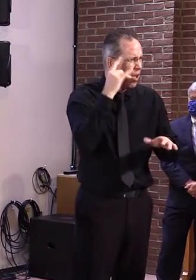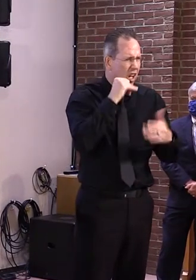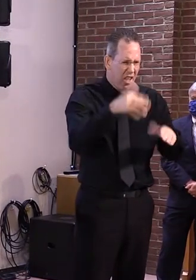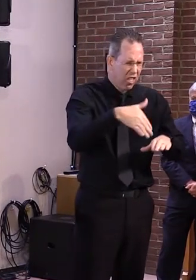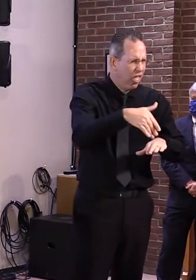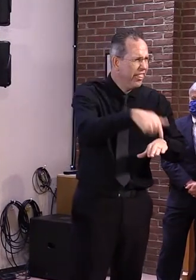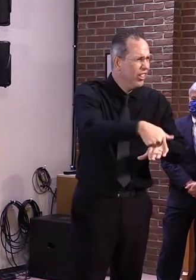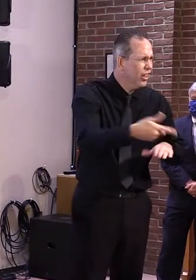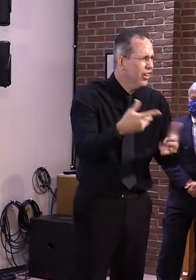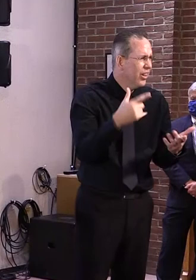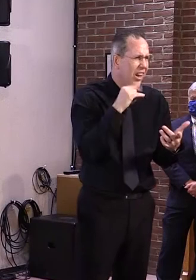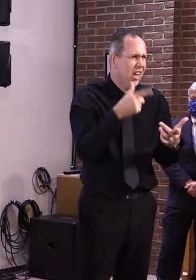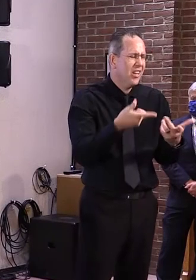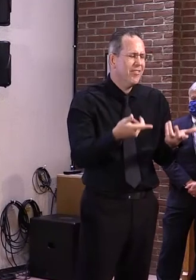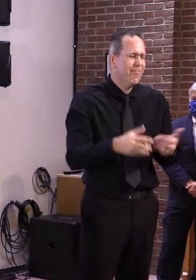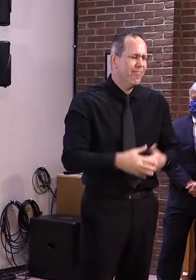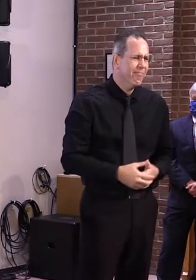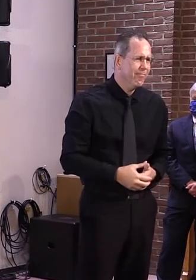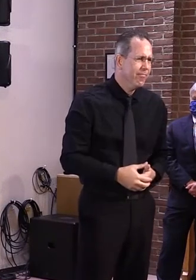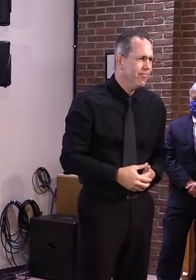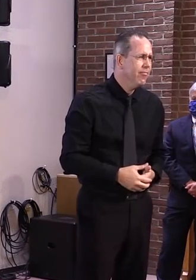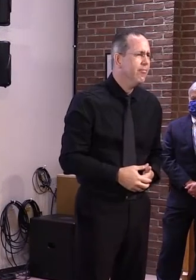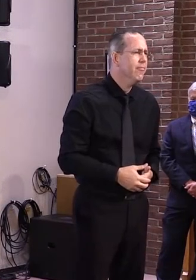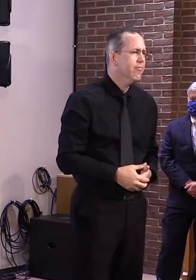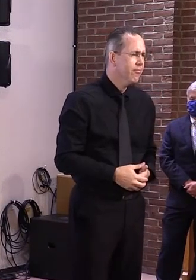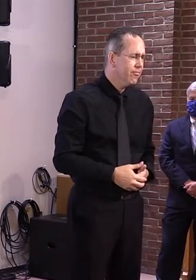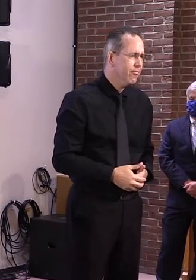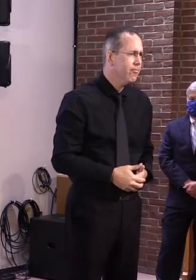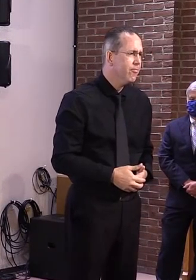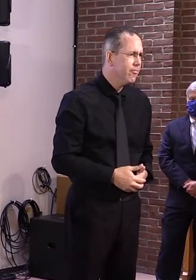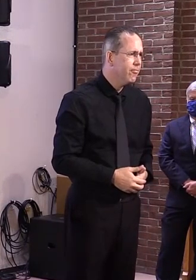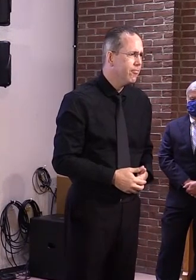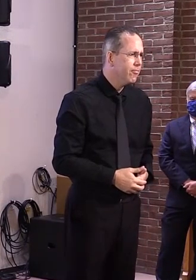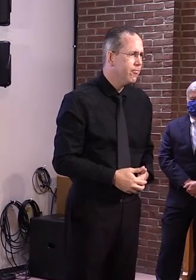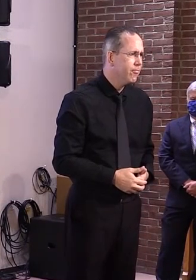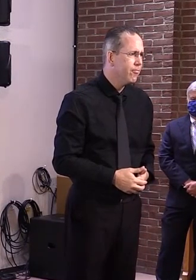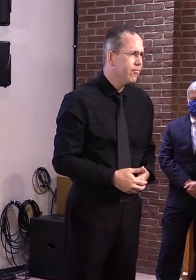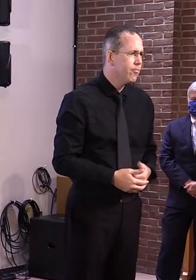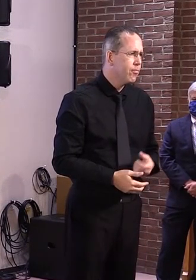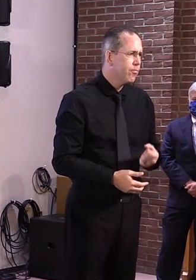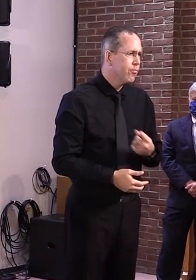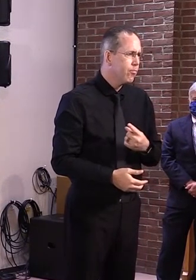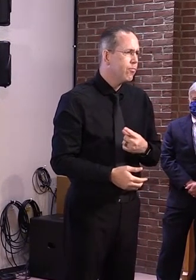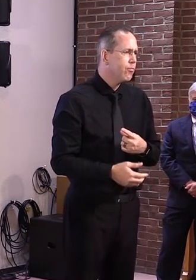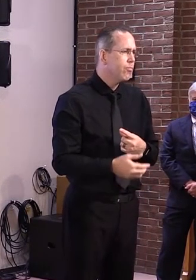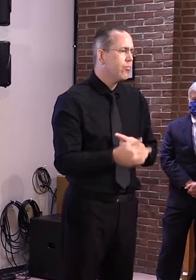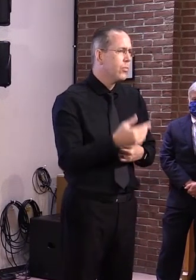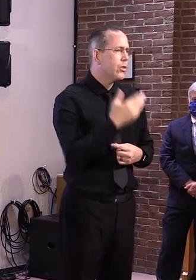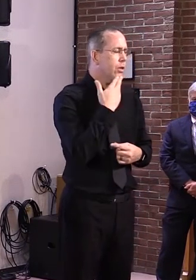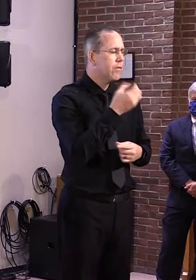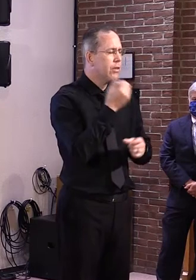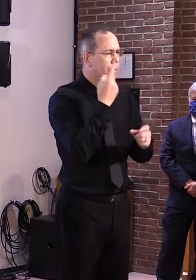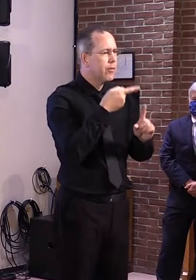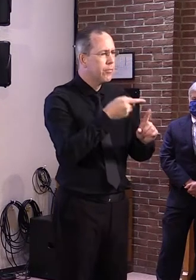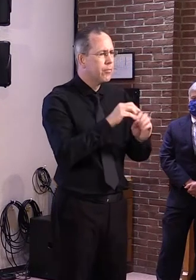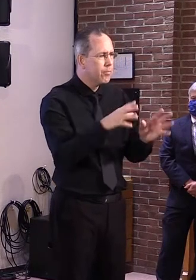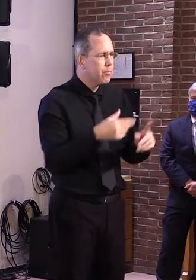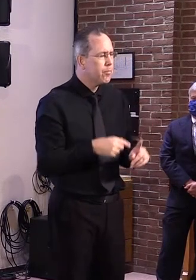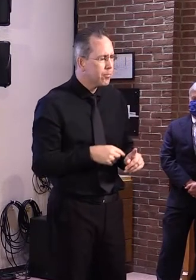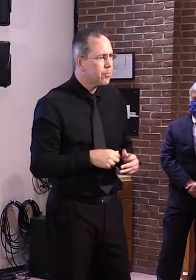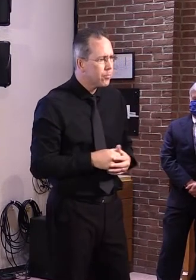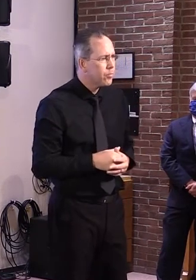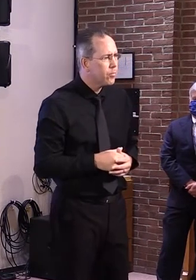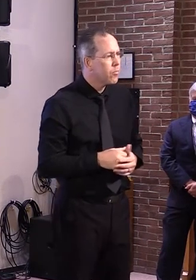I appreciate you clarifying this, and we hope we can get the rest areas up. It's